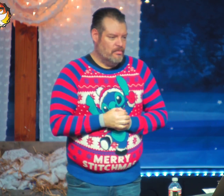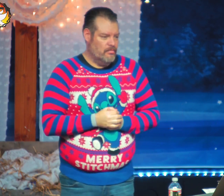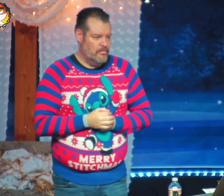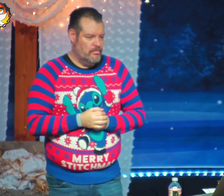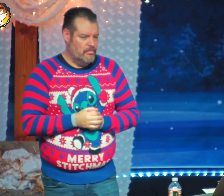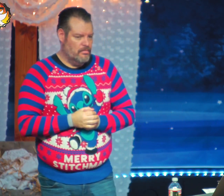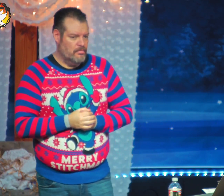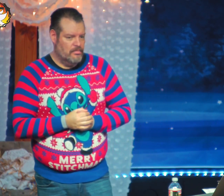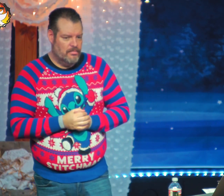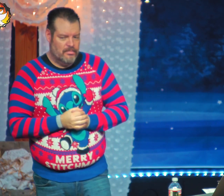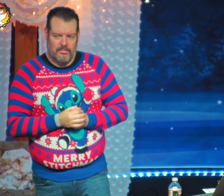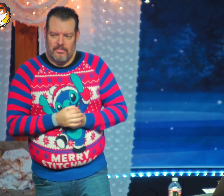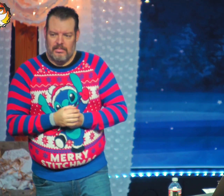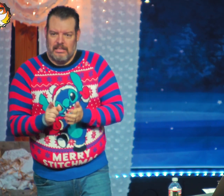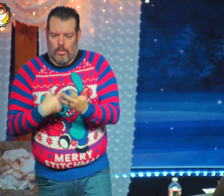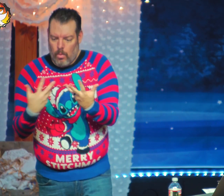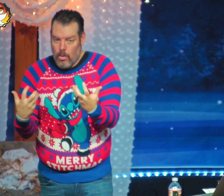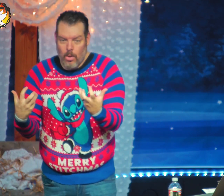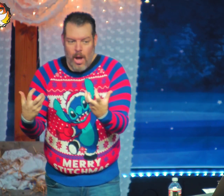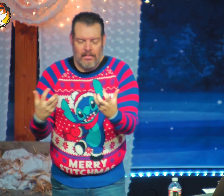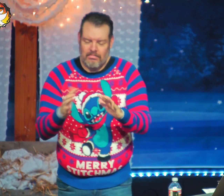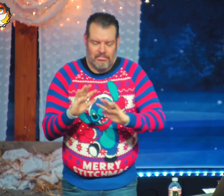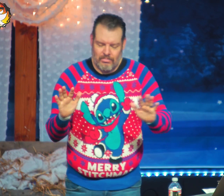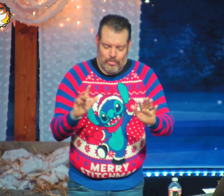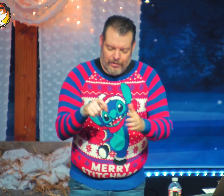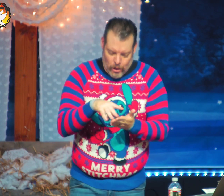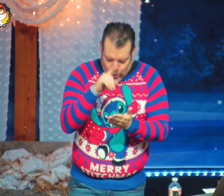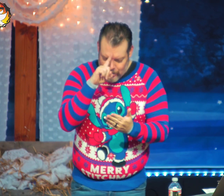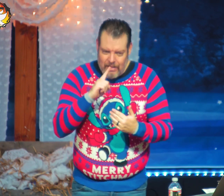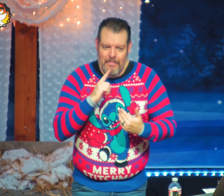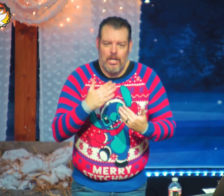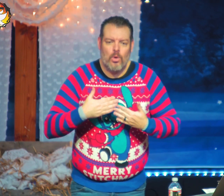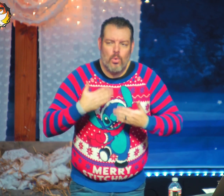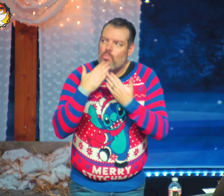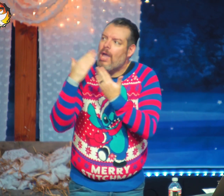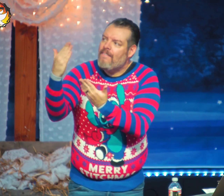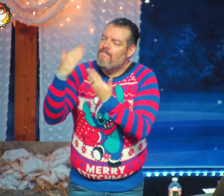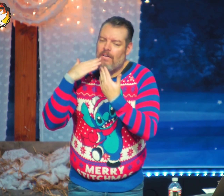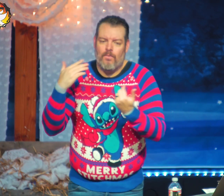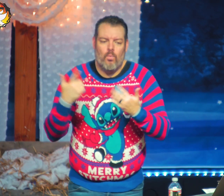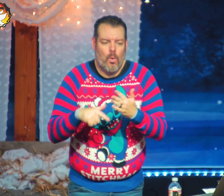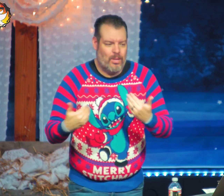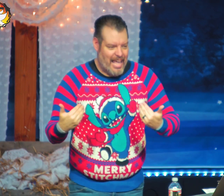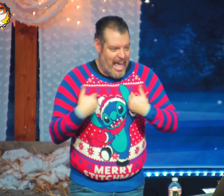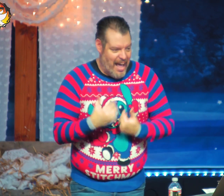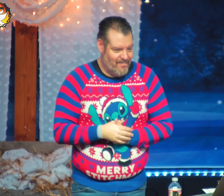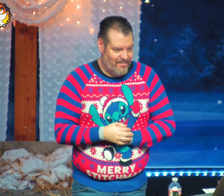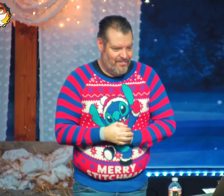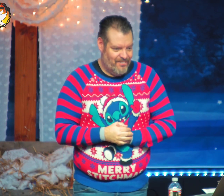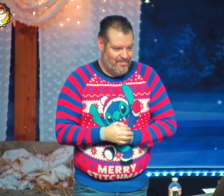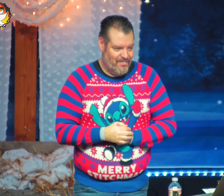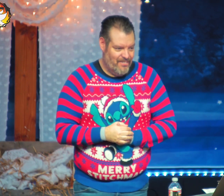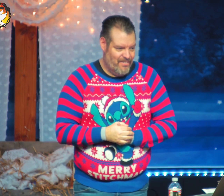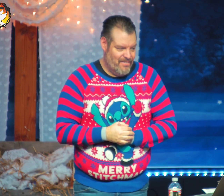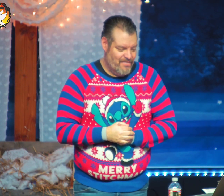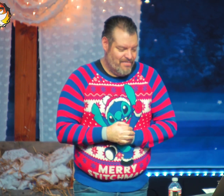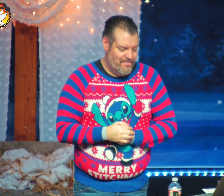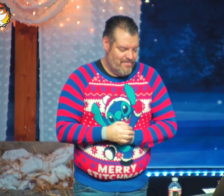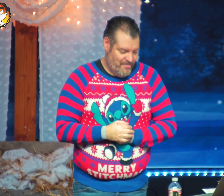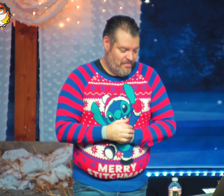you. Thank you for Jesus Christ. And if you appreciate what you have, regardless if it's small or big or